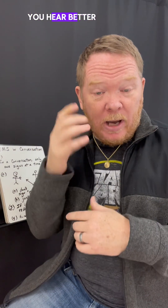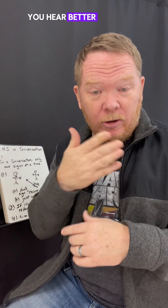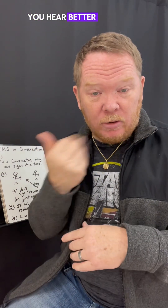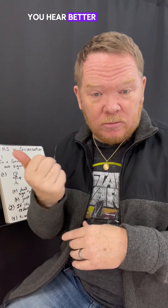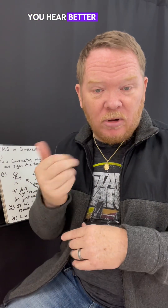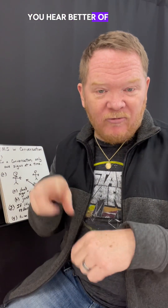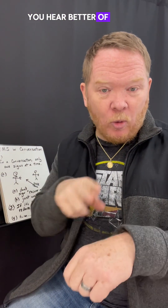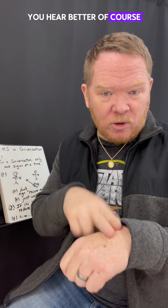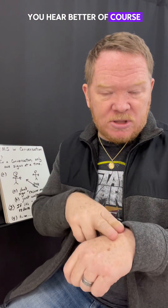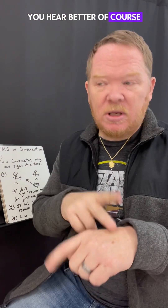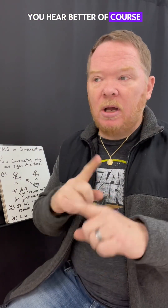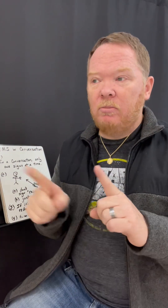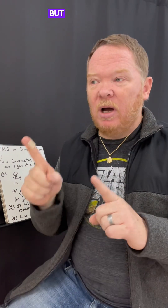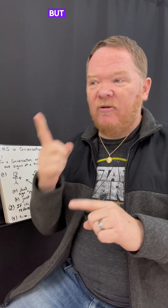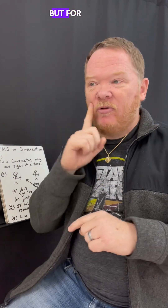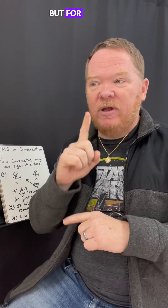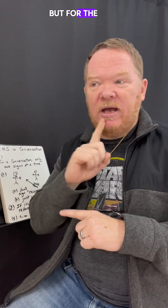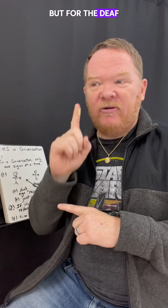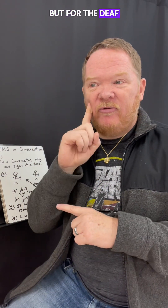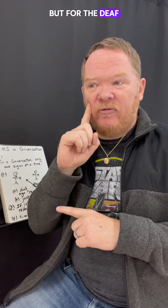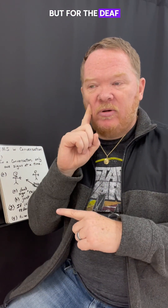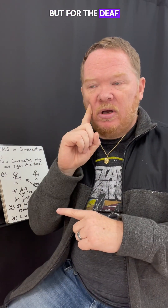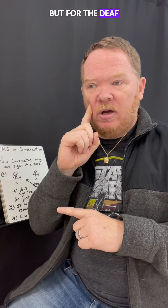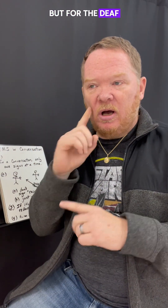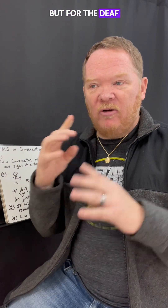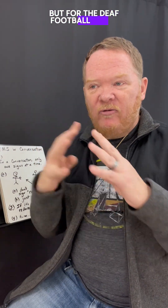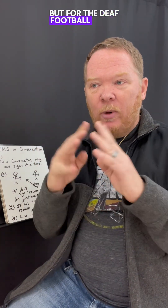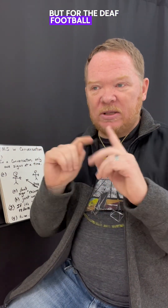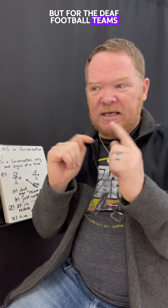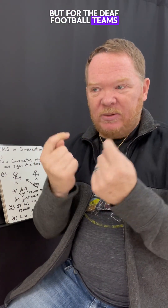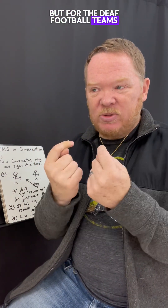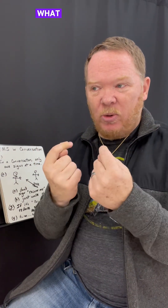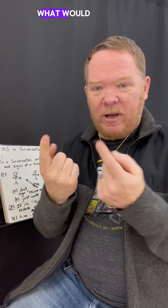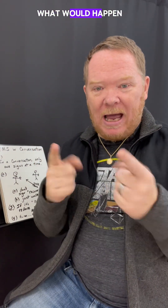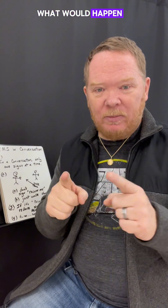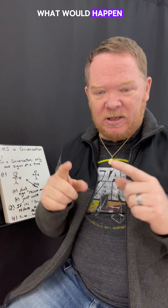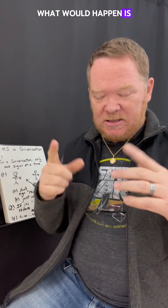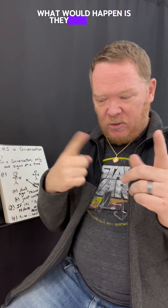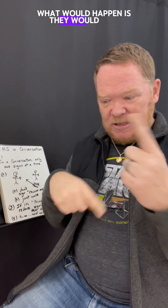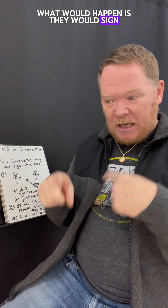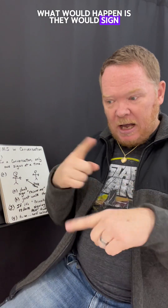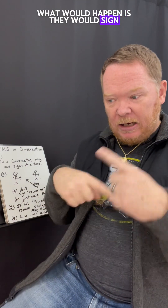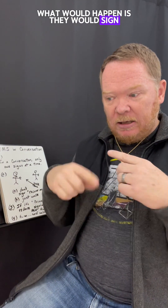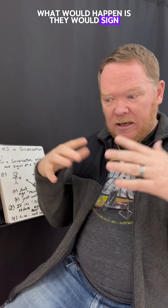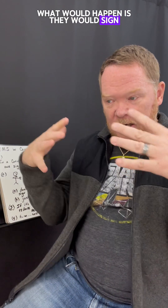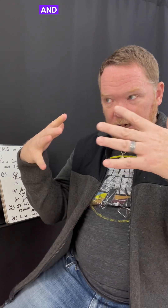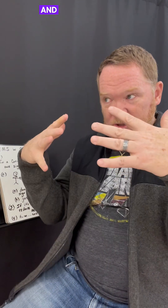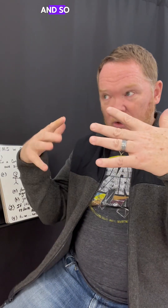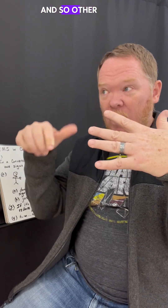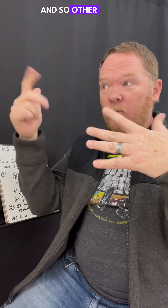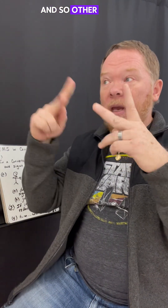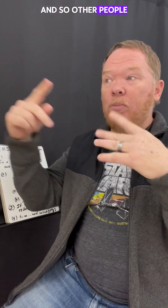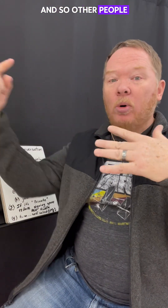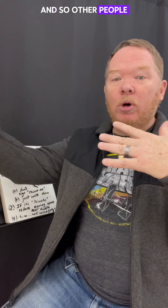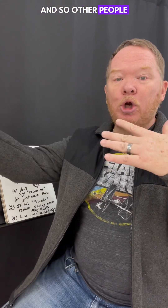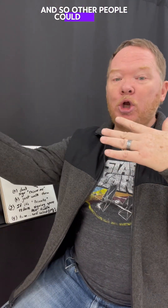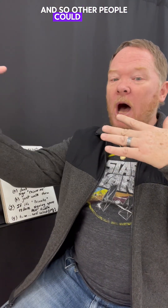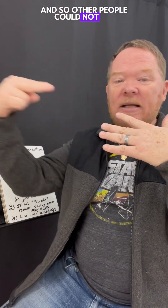better, of course, but for the deaf football teams, what would happen is they would sign, and so other people could not